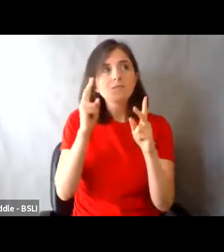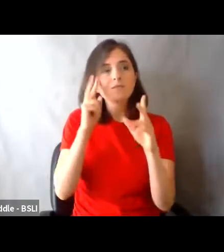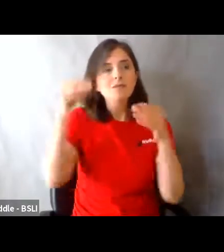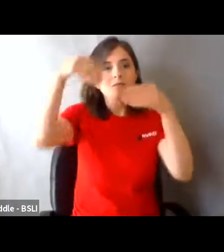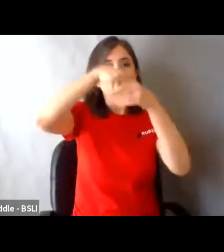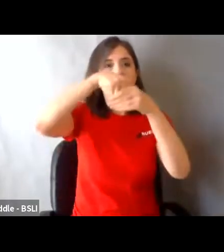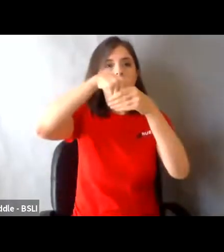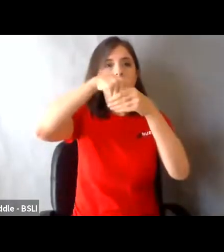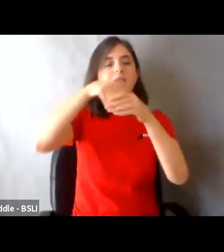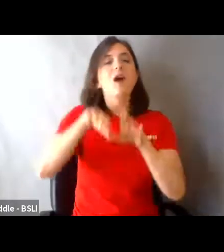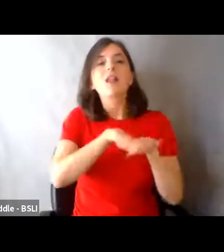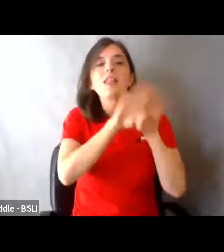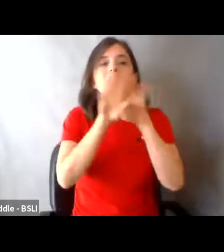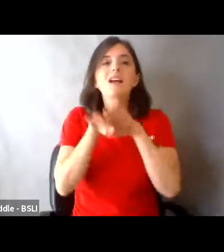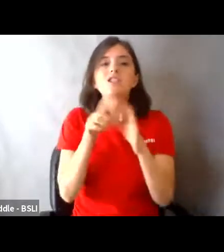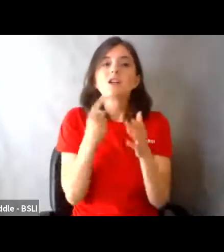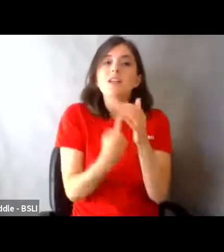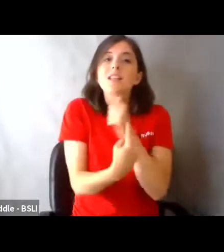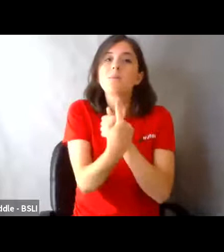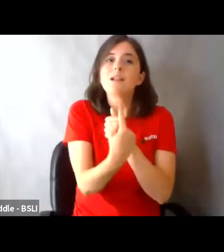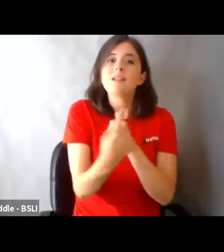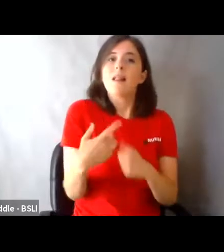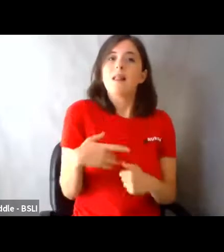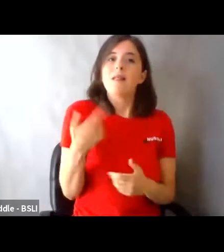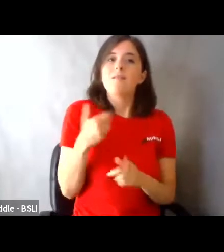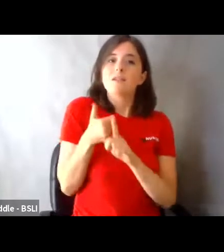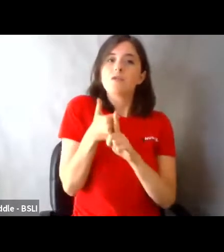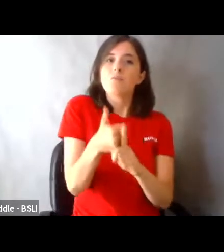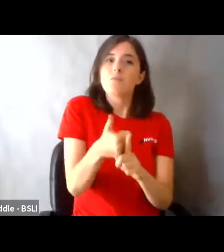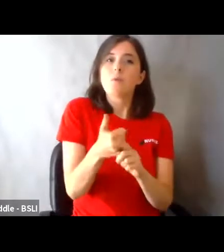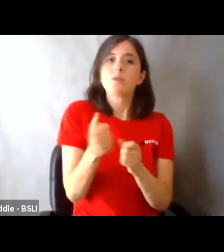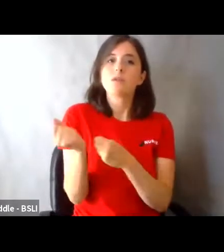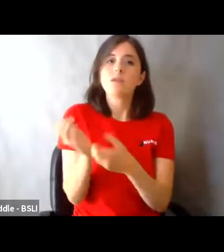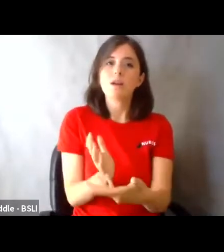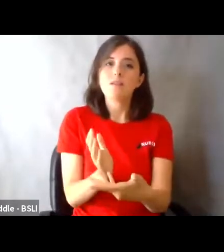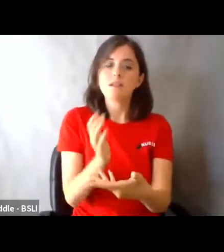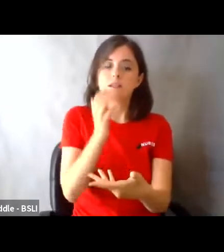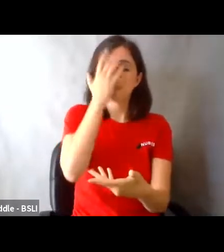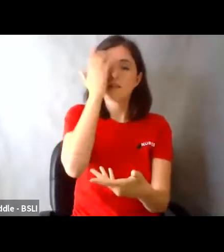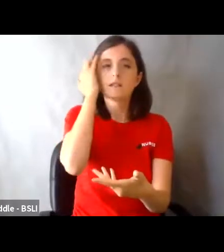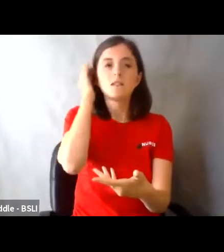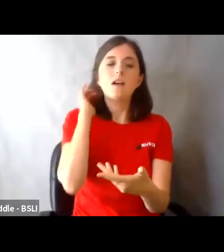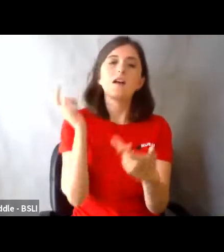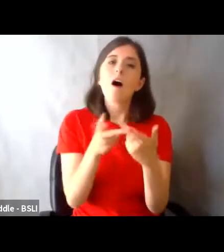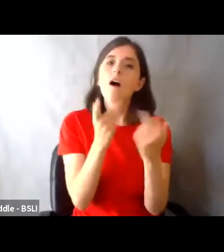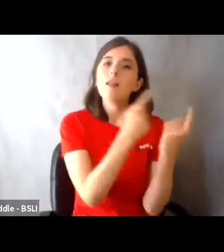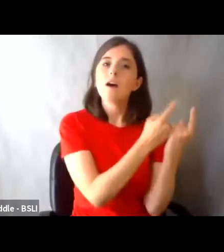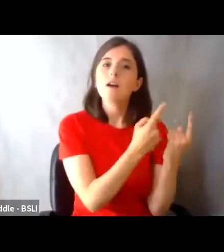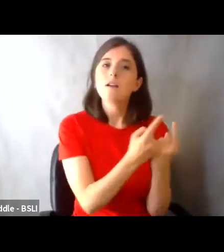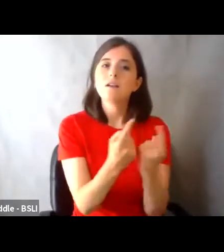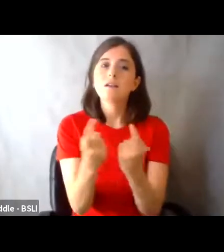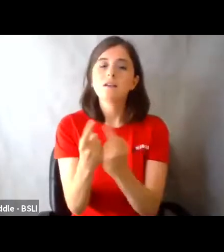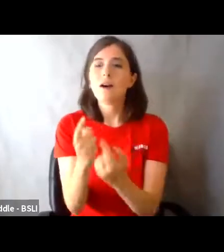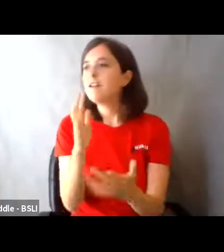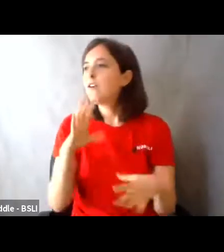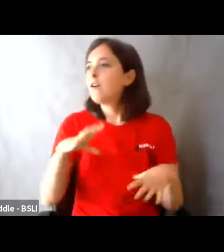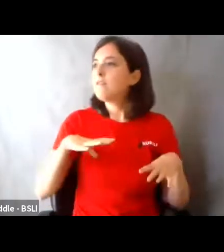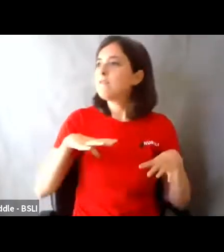Independent Living Support Service and other aspects of free access to